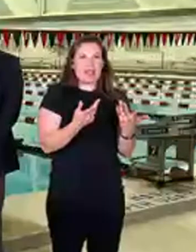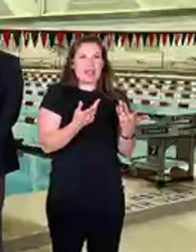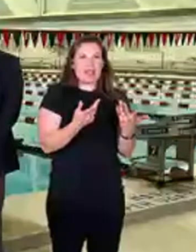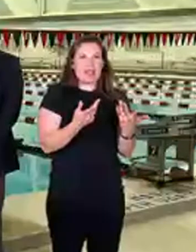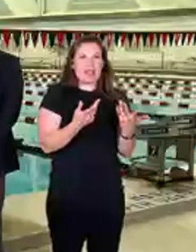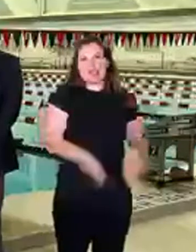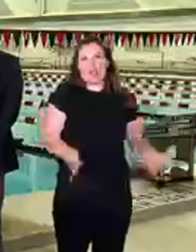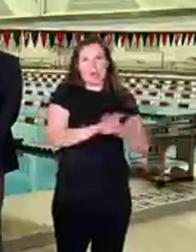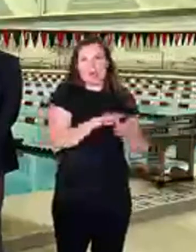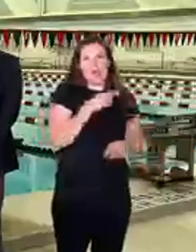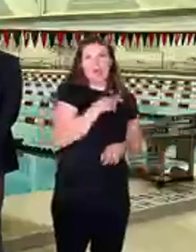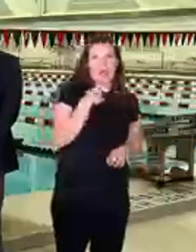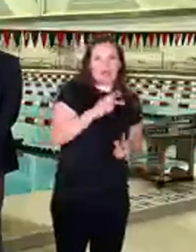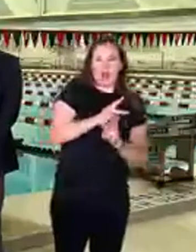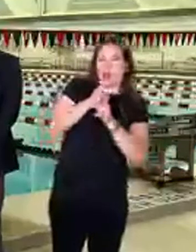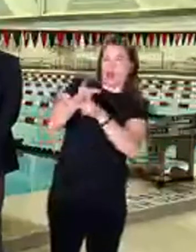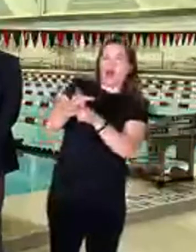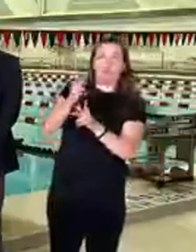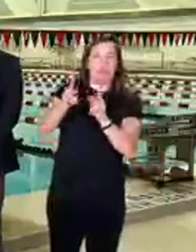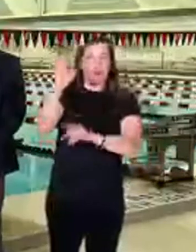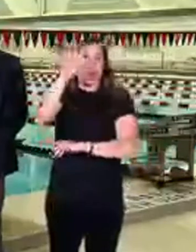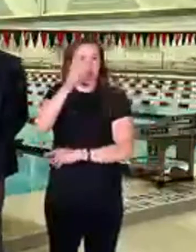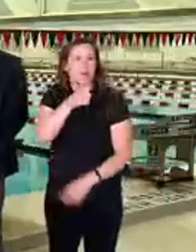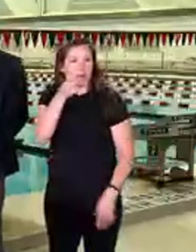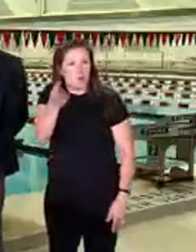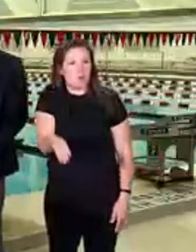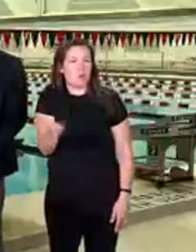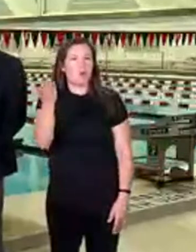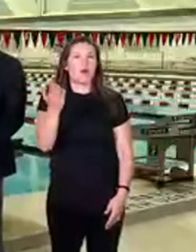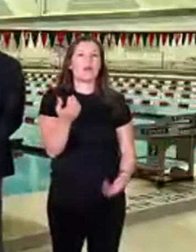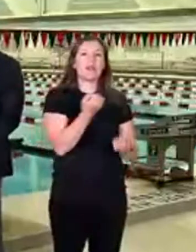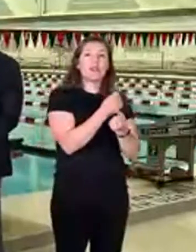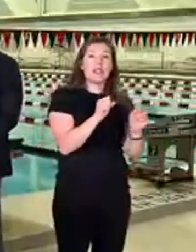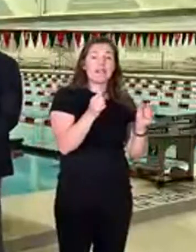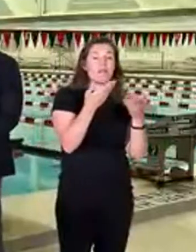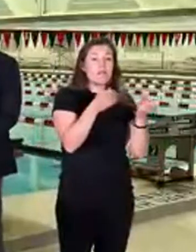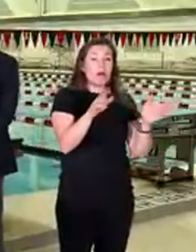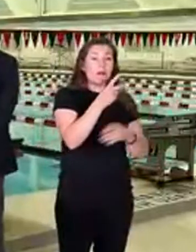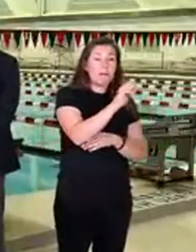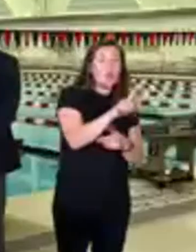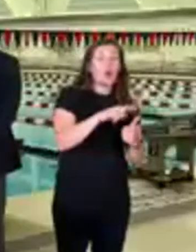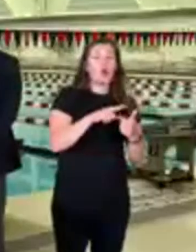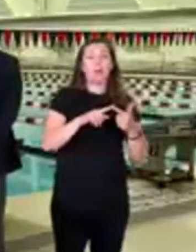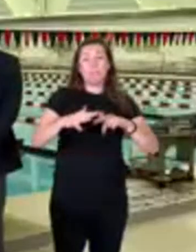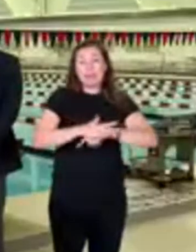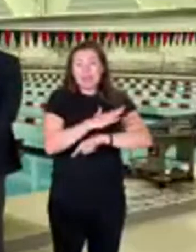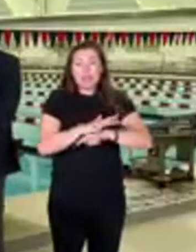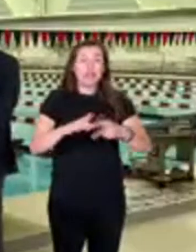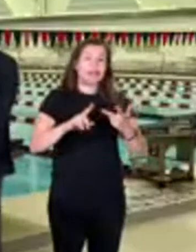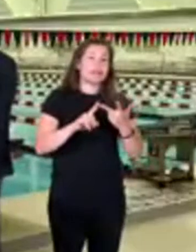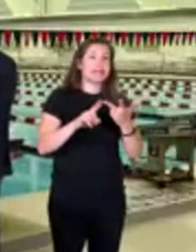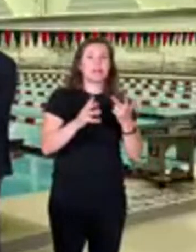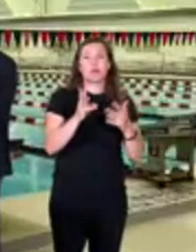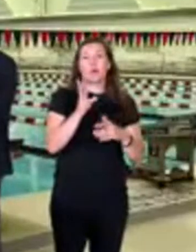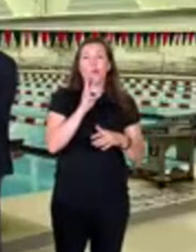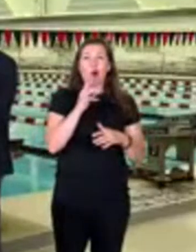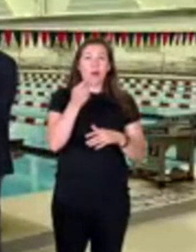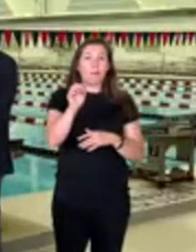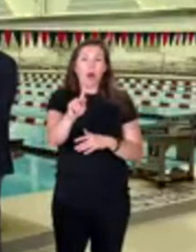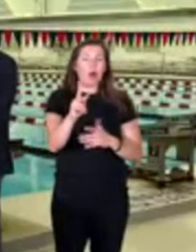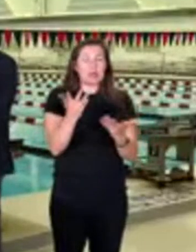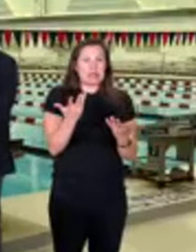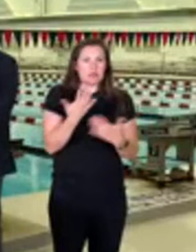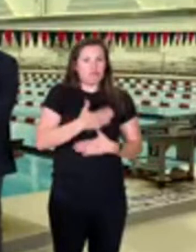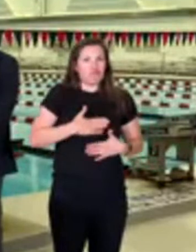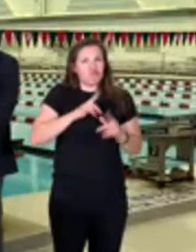pool out to strangers. There are safe public pool options, spray parks, beaches, and other places to swim and enjoy the cool water.